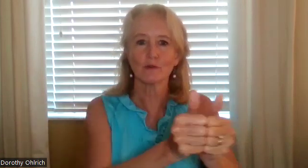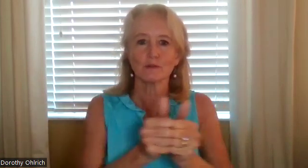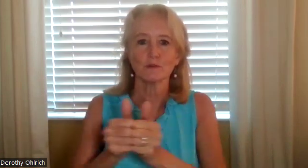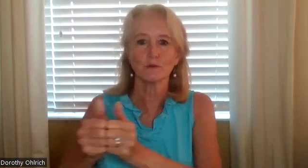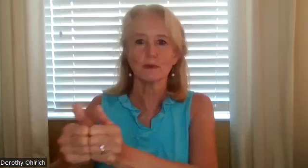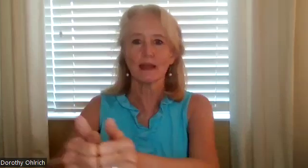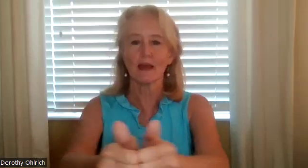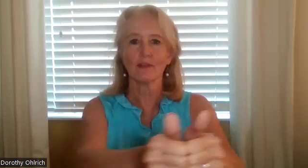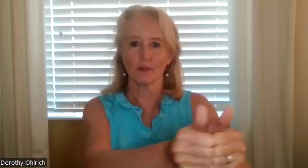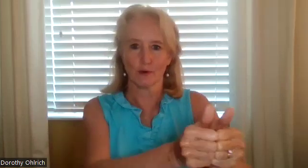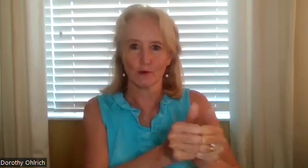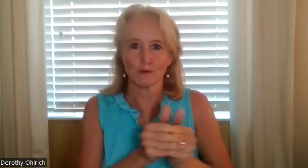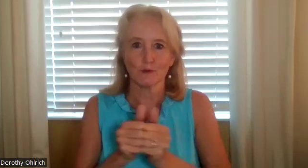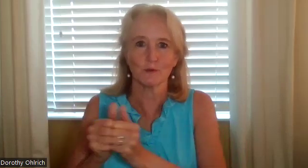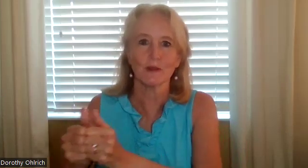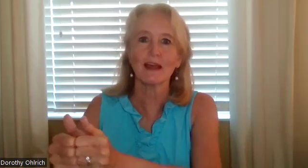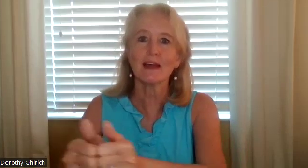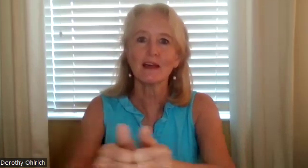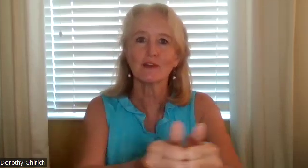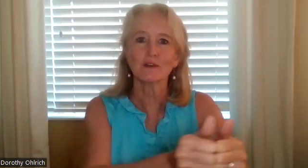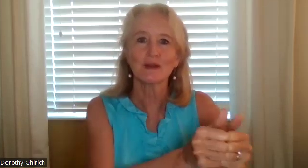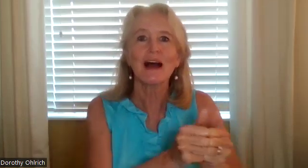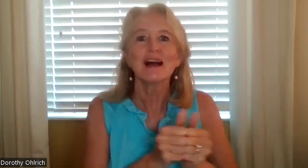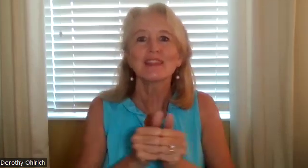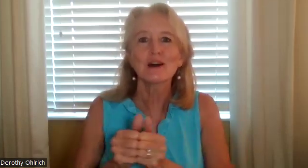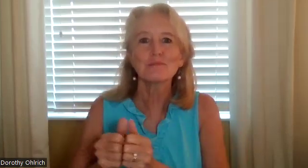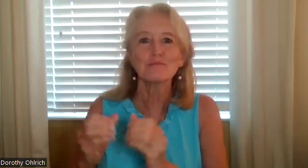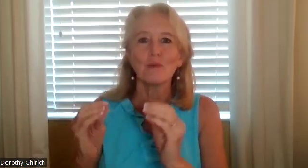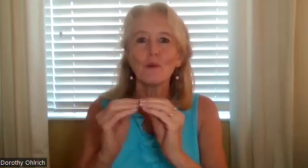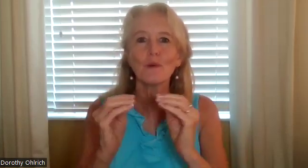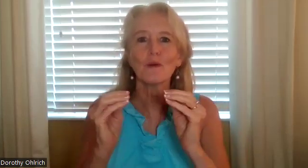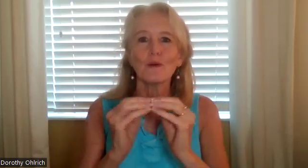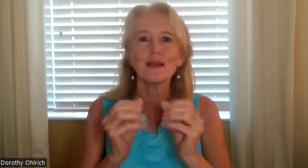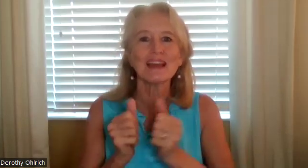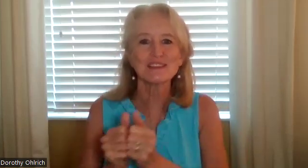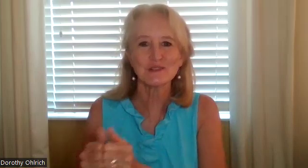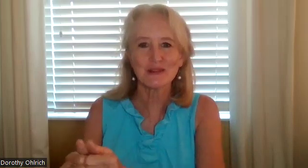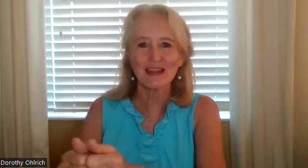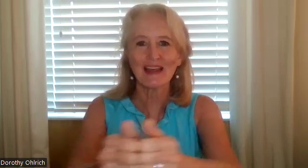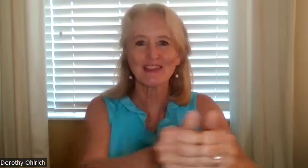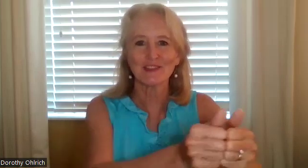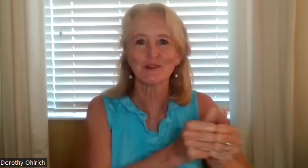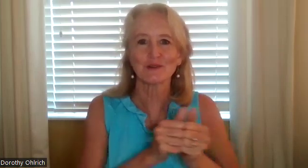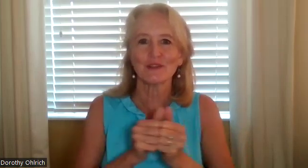together, together, together, the more we get together,